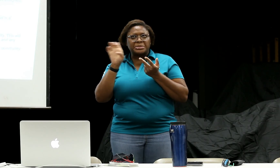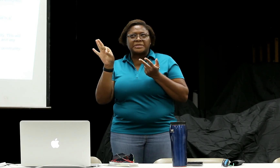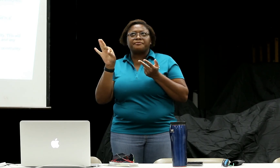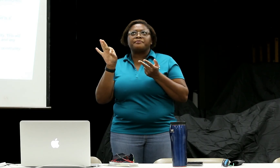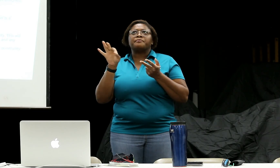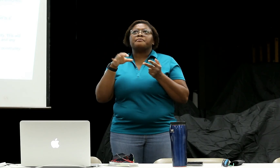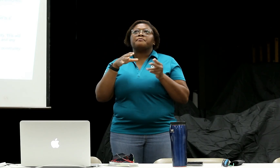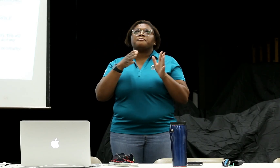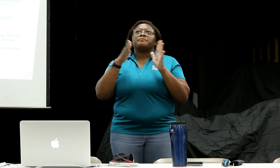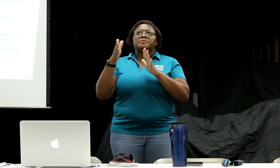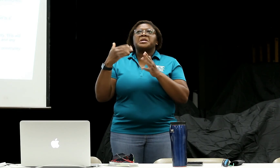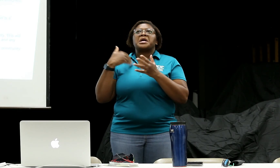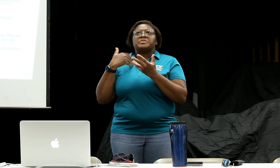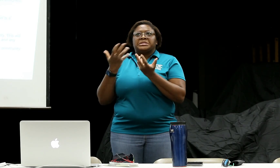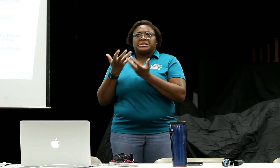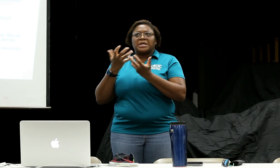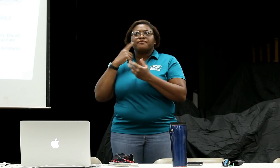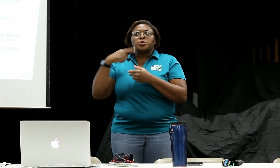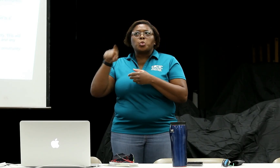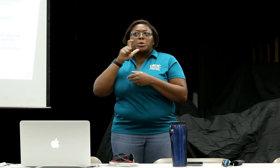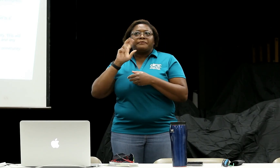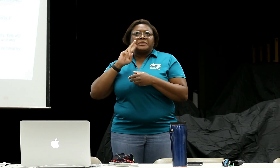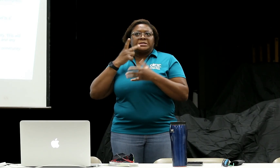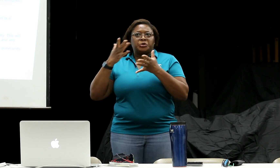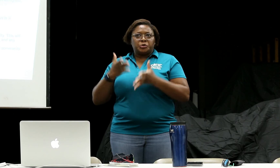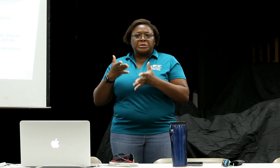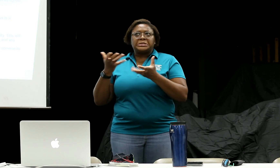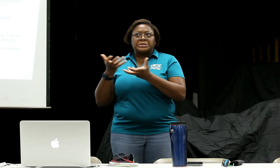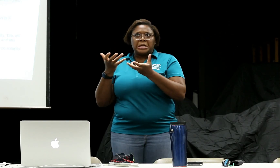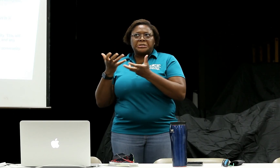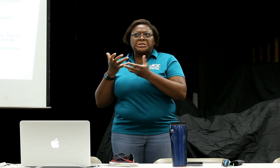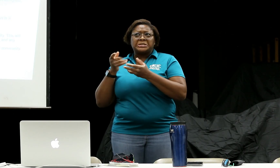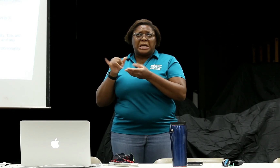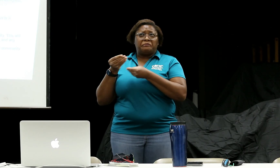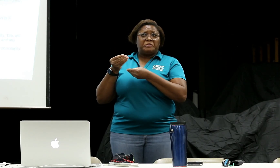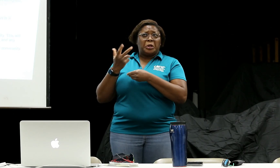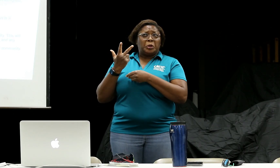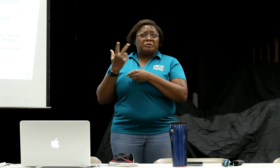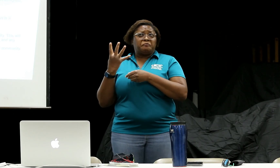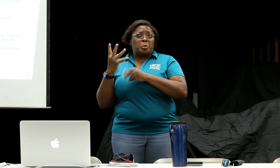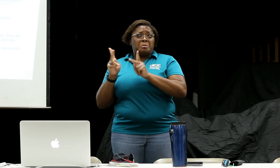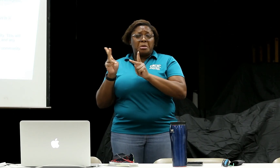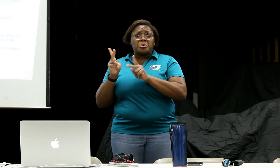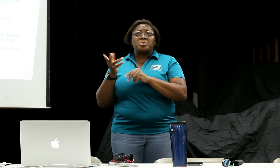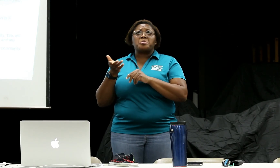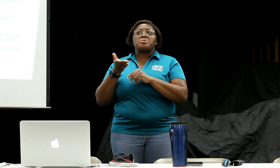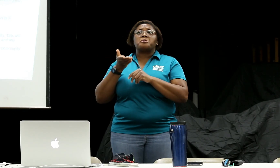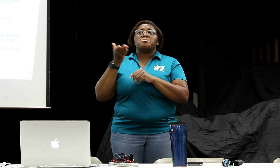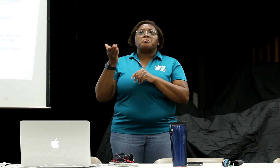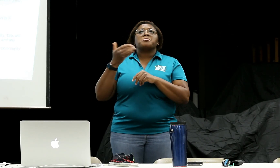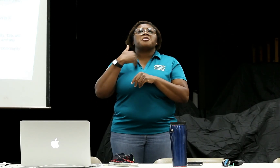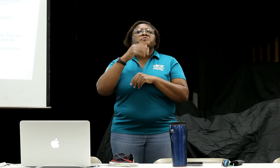and a video. But yes, that brings me for a opportunity to recruit you to make the blog for